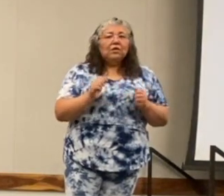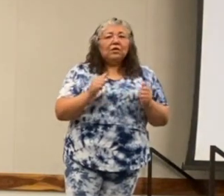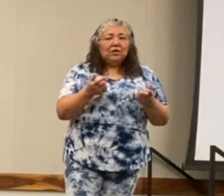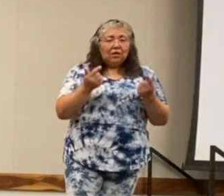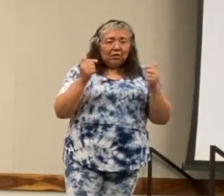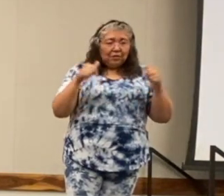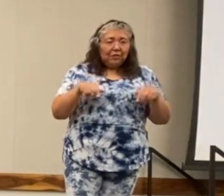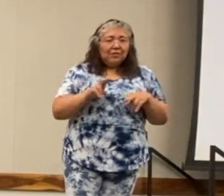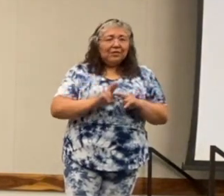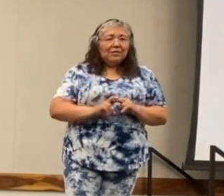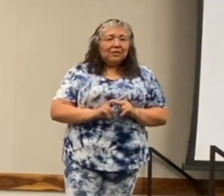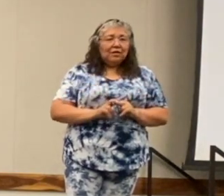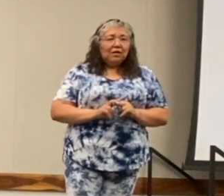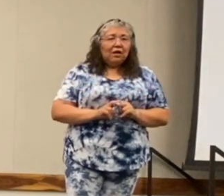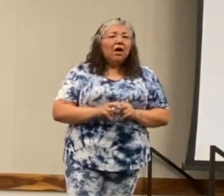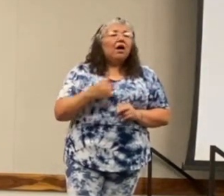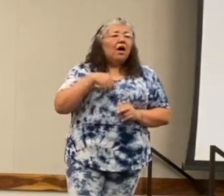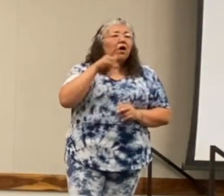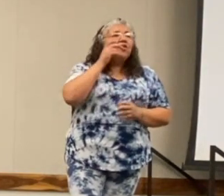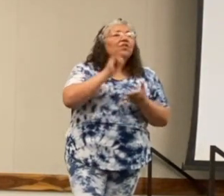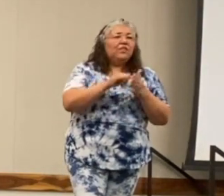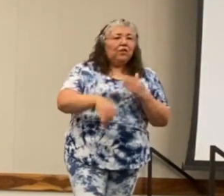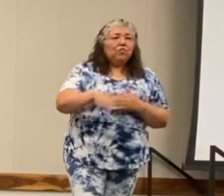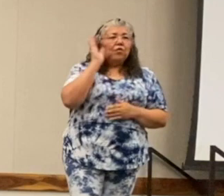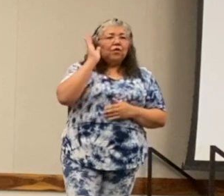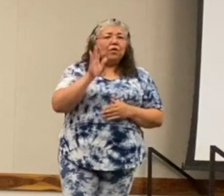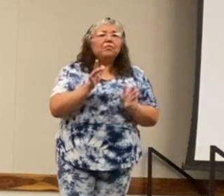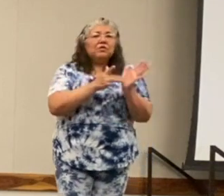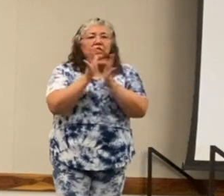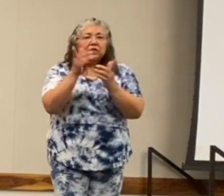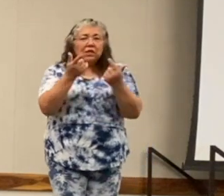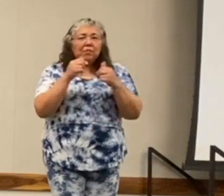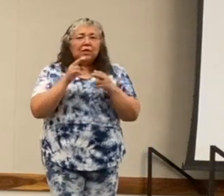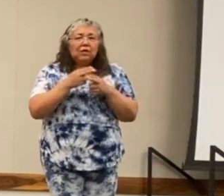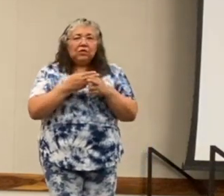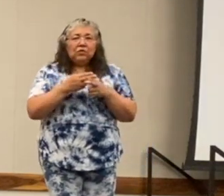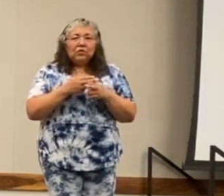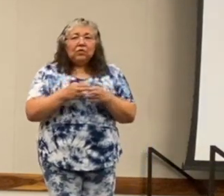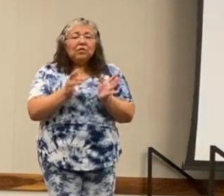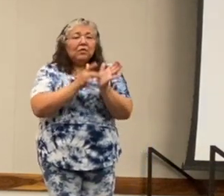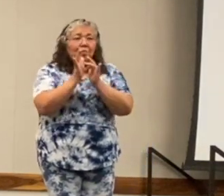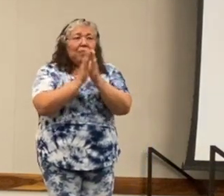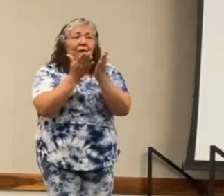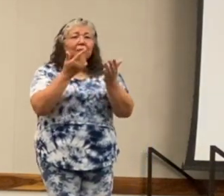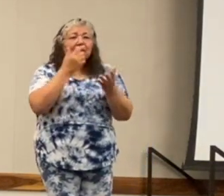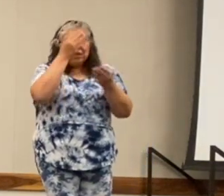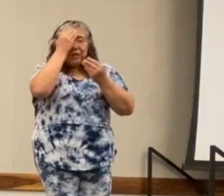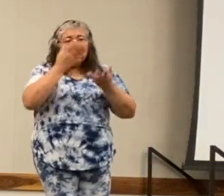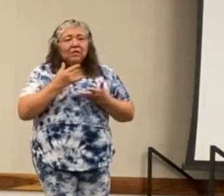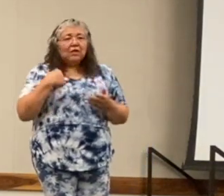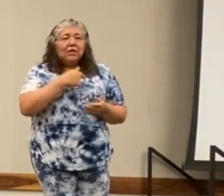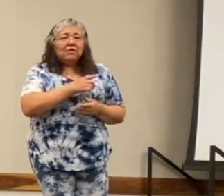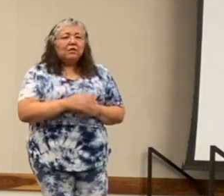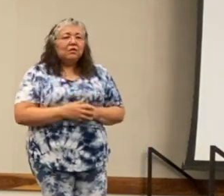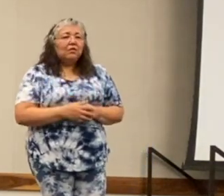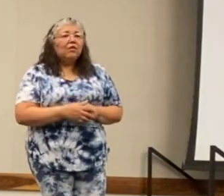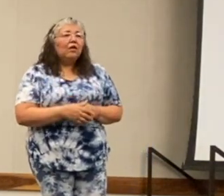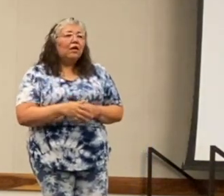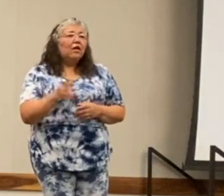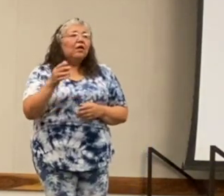say, "Oh, I heard that growing up, that Jesus is coming soon." The Bible tells us that Jesus says, "I'm coming